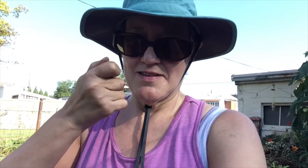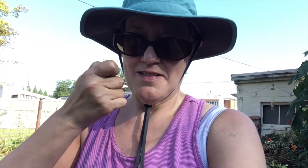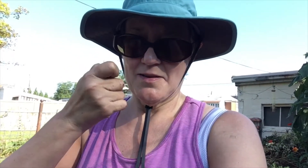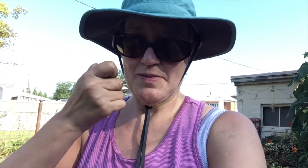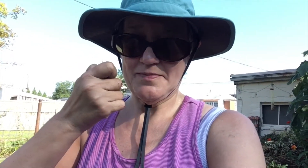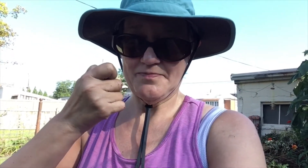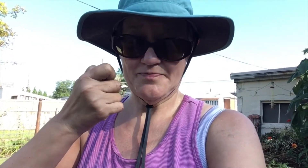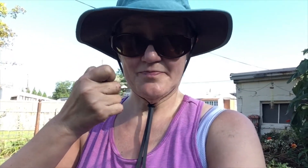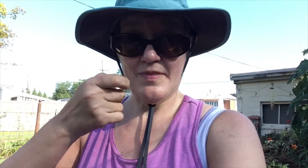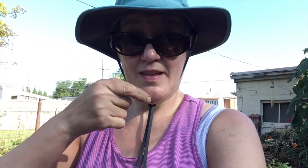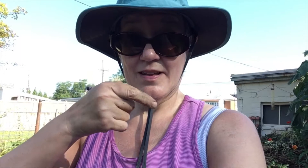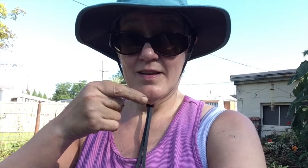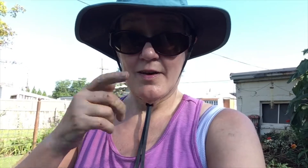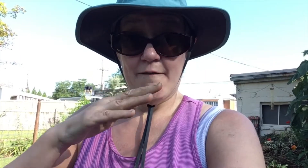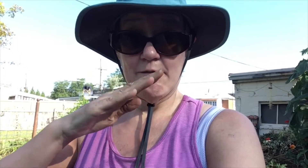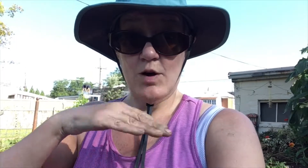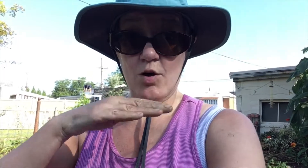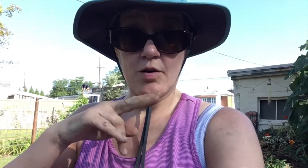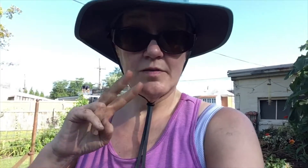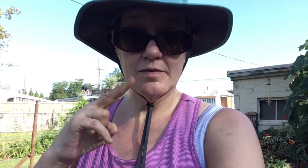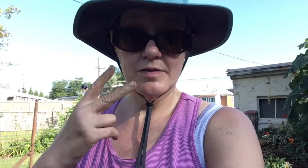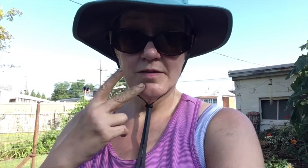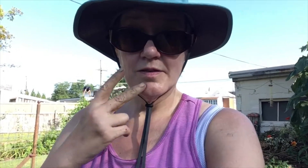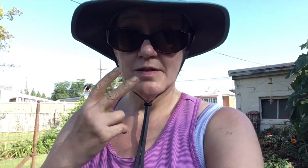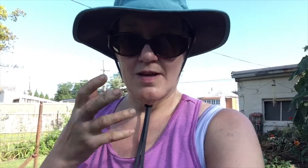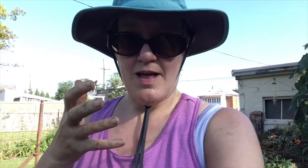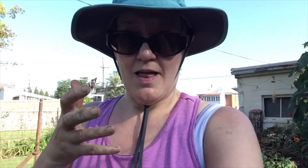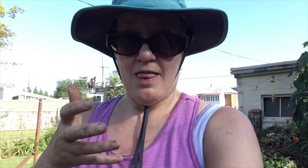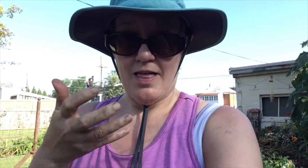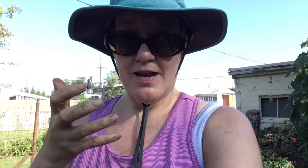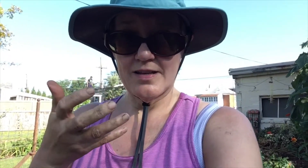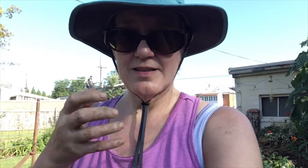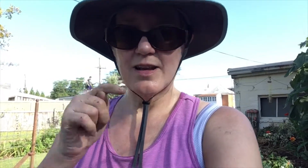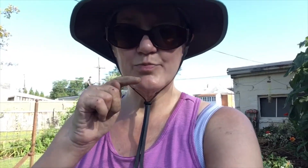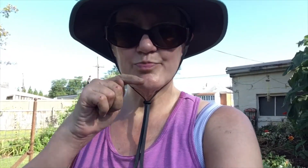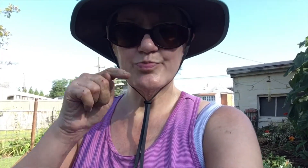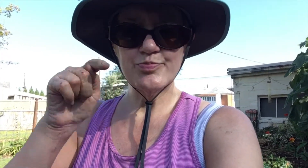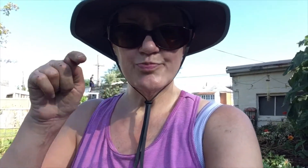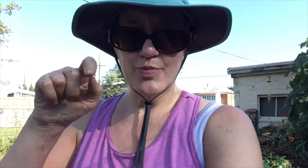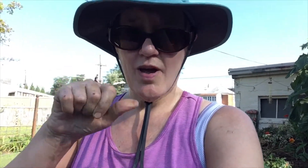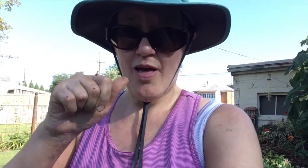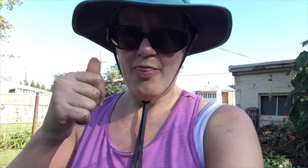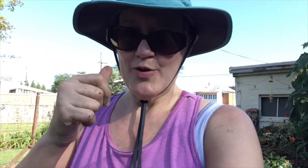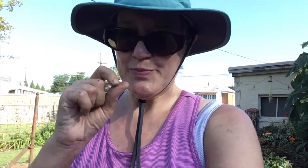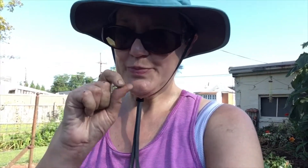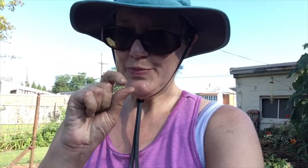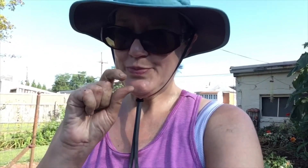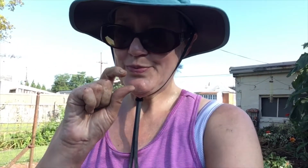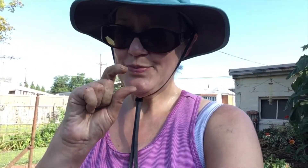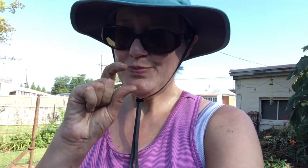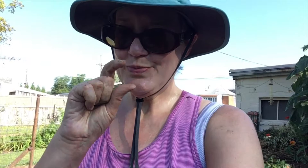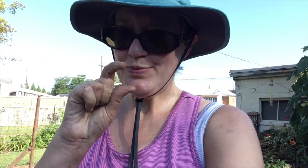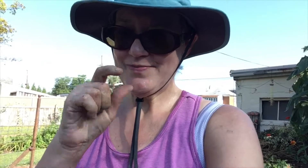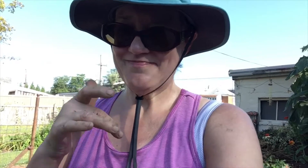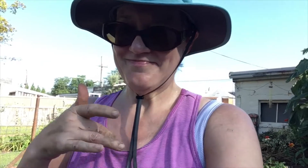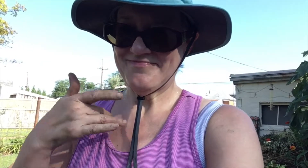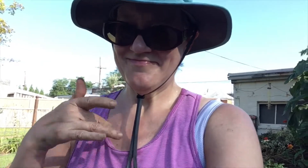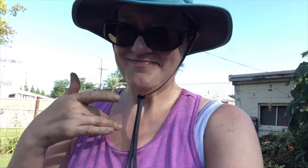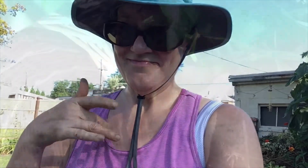dry a little bit more. And the fall vegetables like the baby lettuce and other things around the garden are starting to